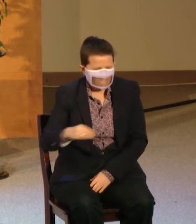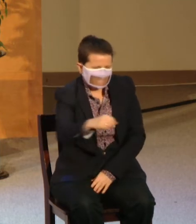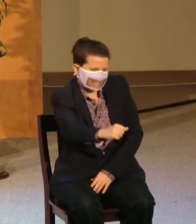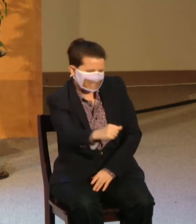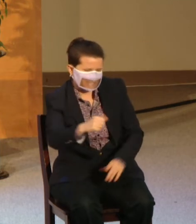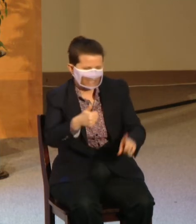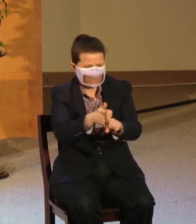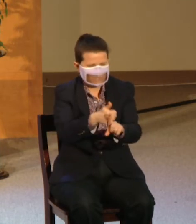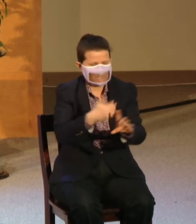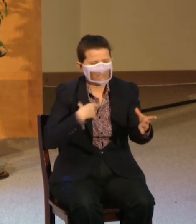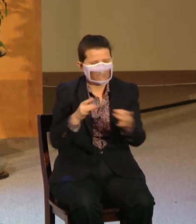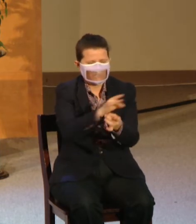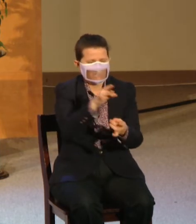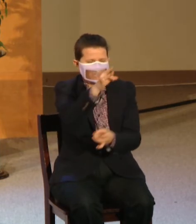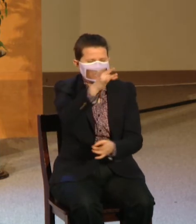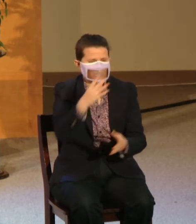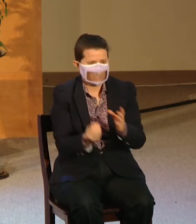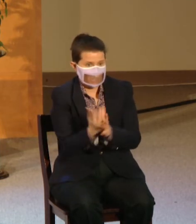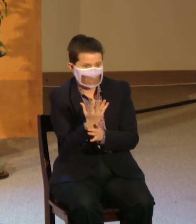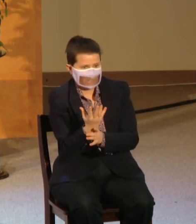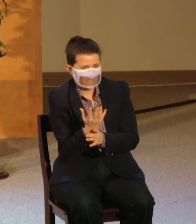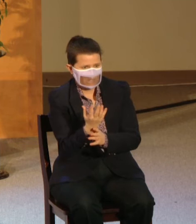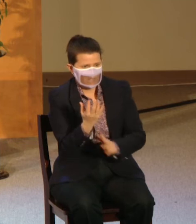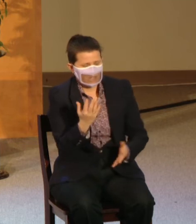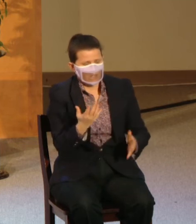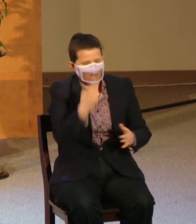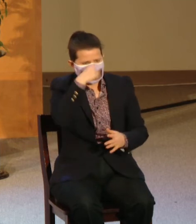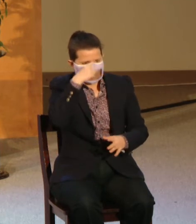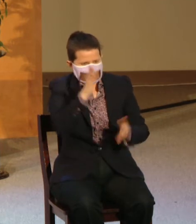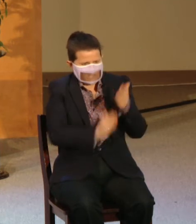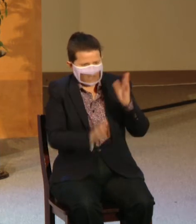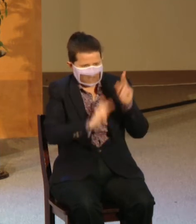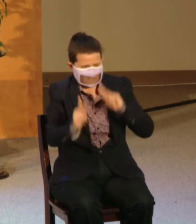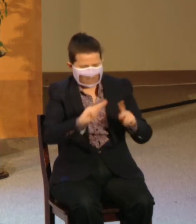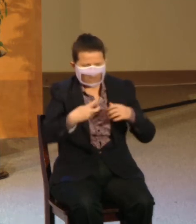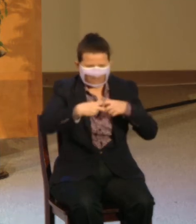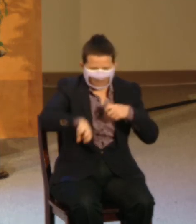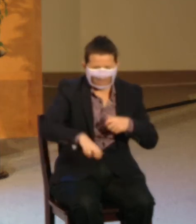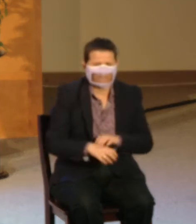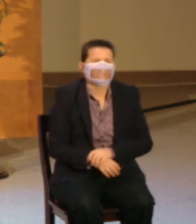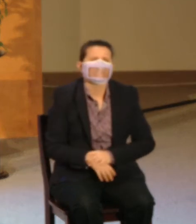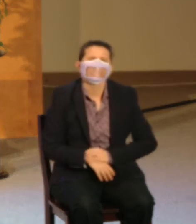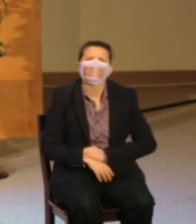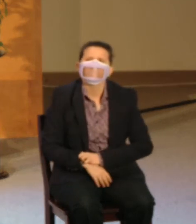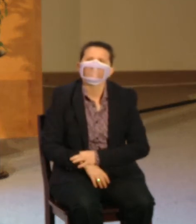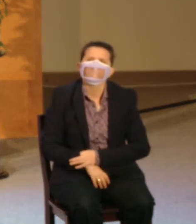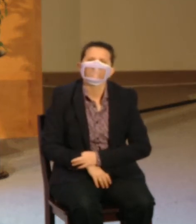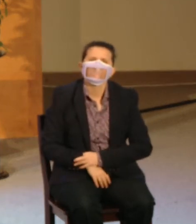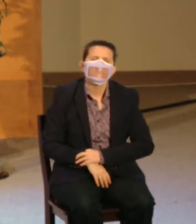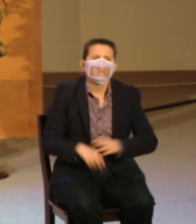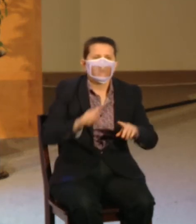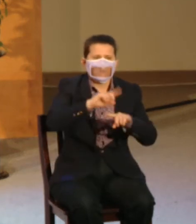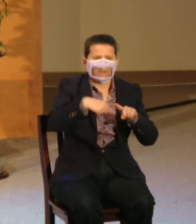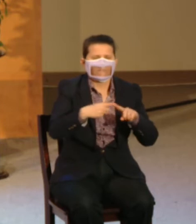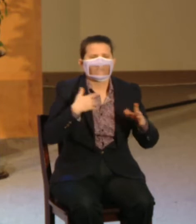growth. And that's a tough one for a lot of us. I know I faced that when I made the decision to go to ministerial